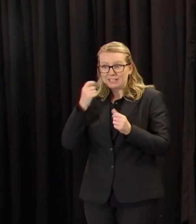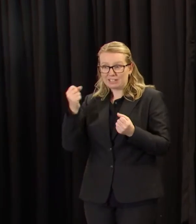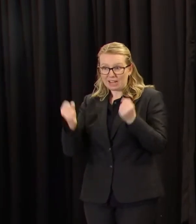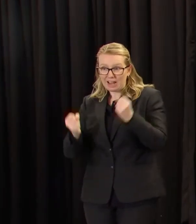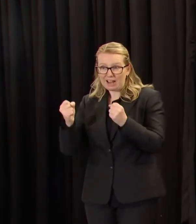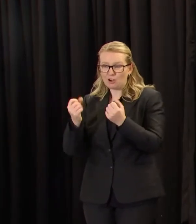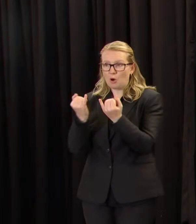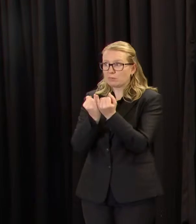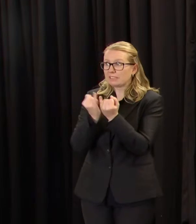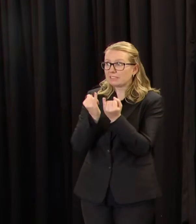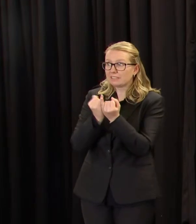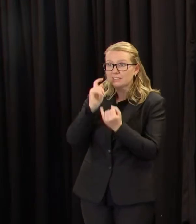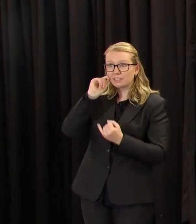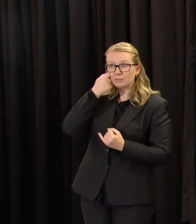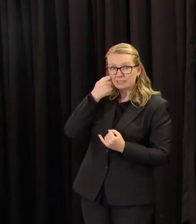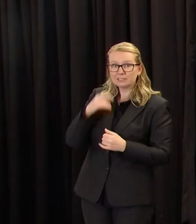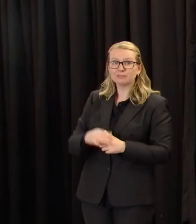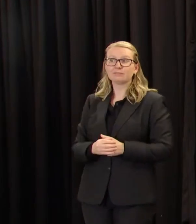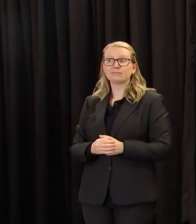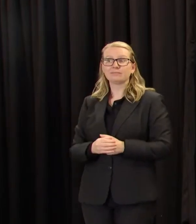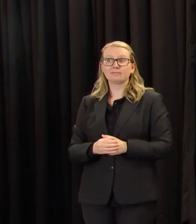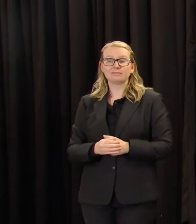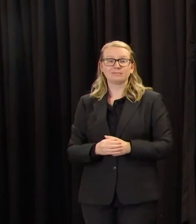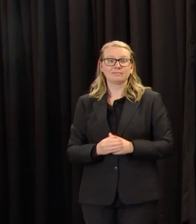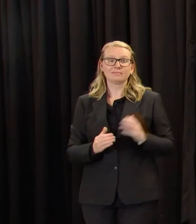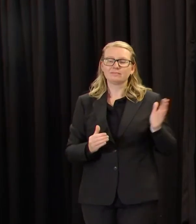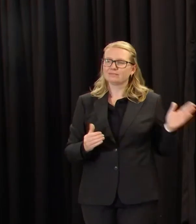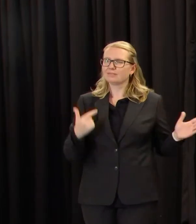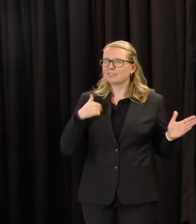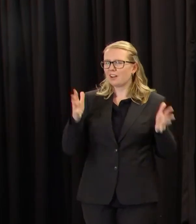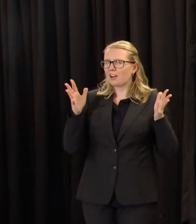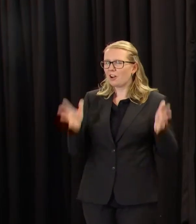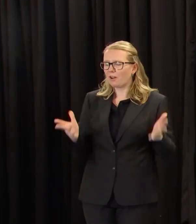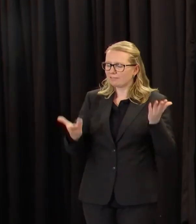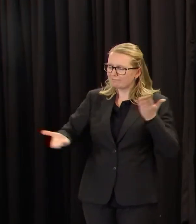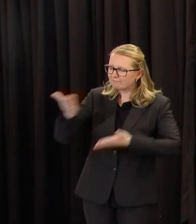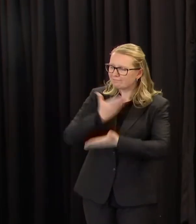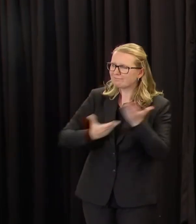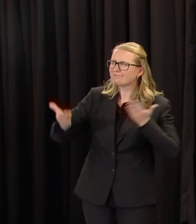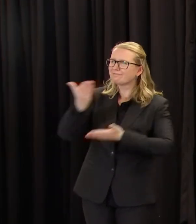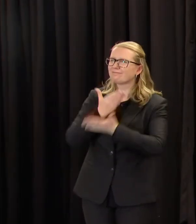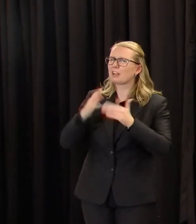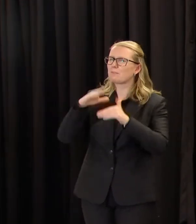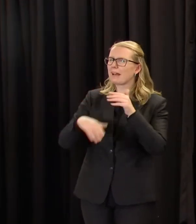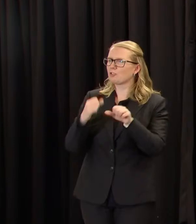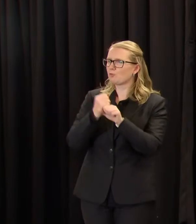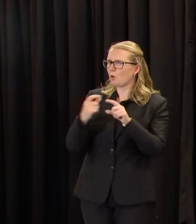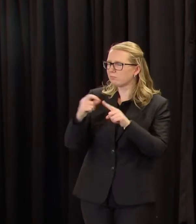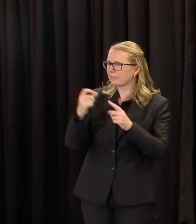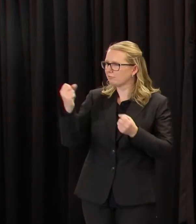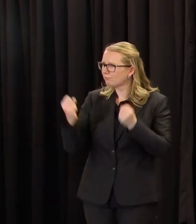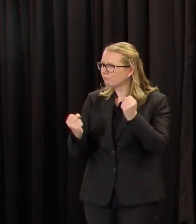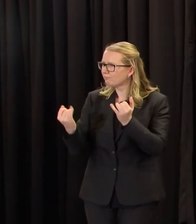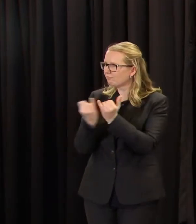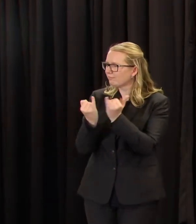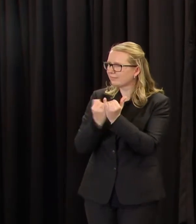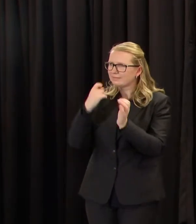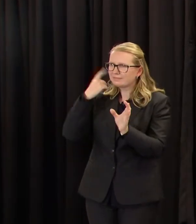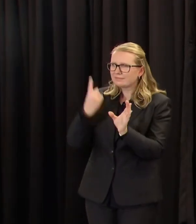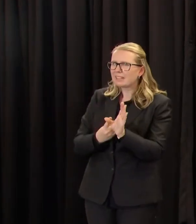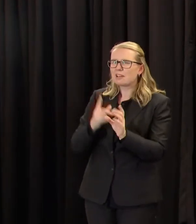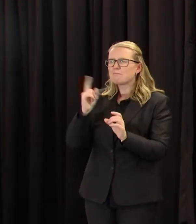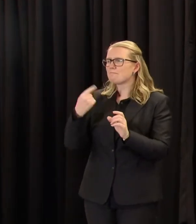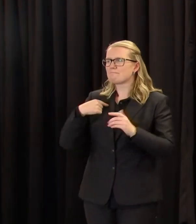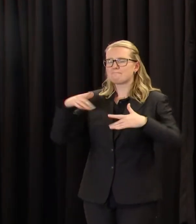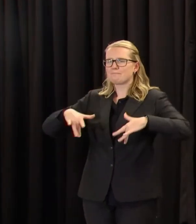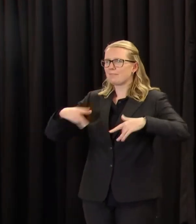you've had in any way, shape or form as yet? I've had lots of discussions about that event, lots of discussions about lots of major events, but I have no announcements